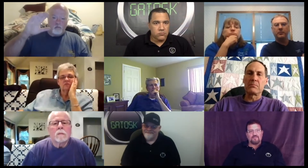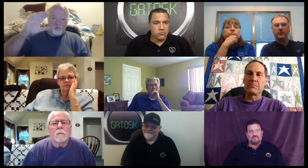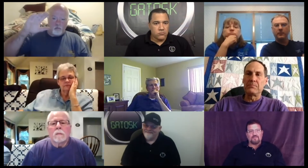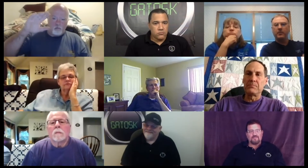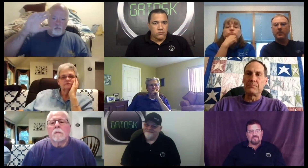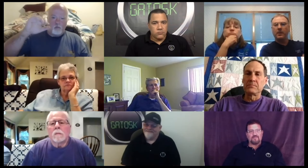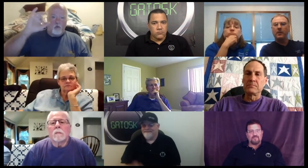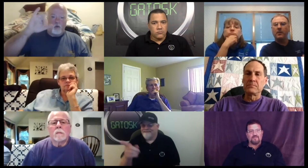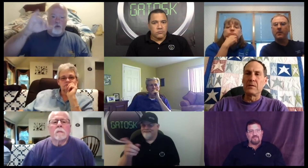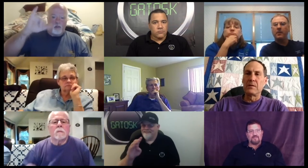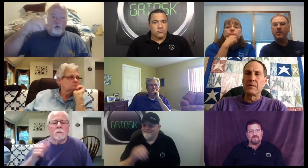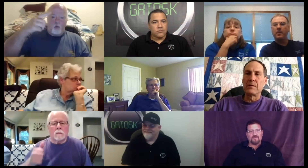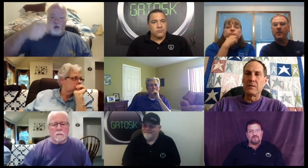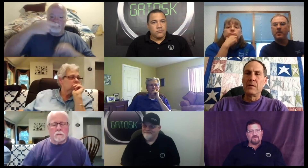money. So it does work that way.